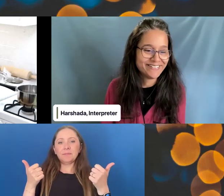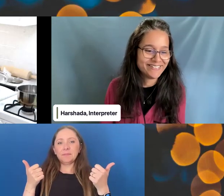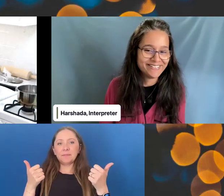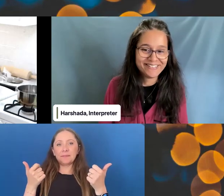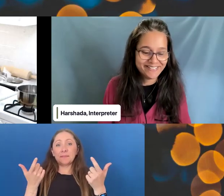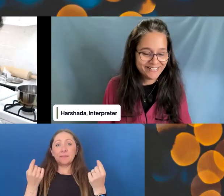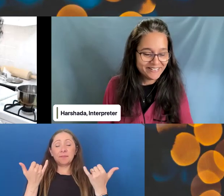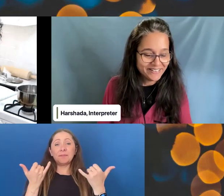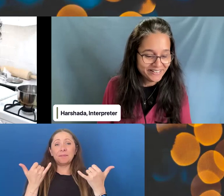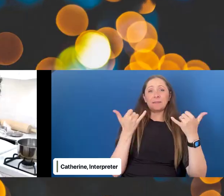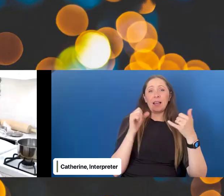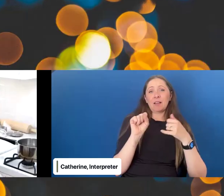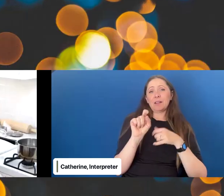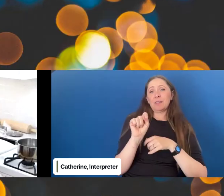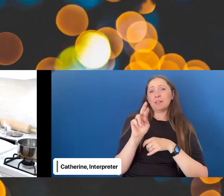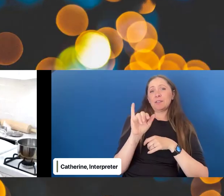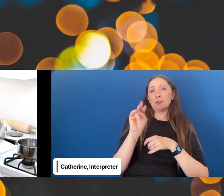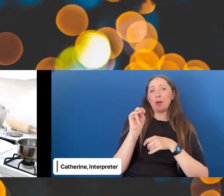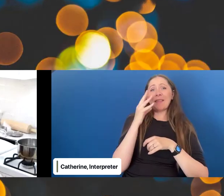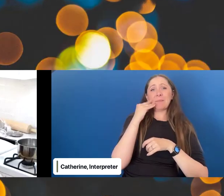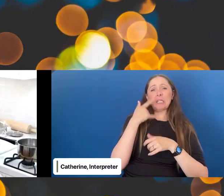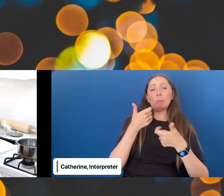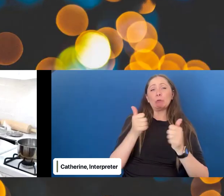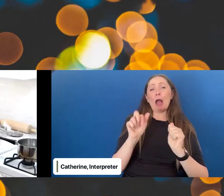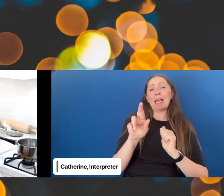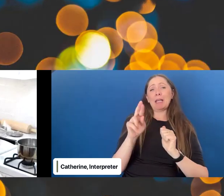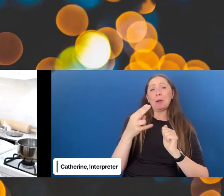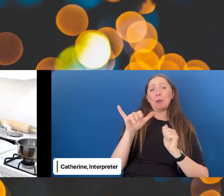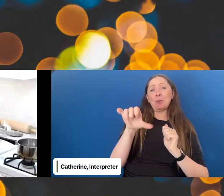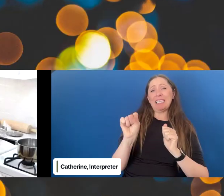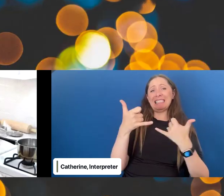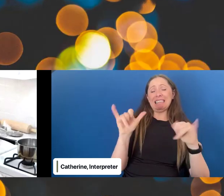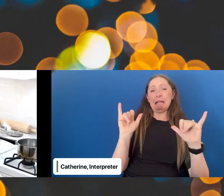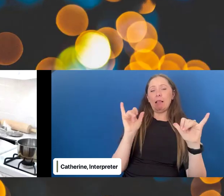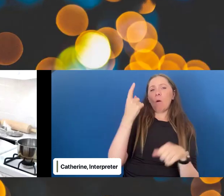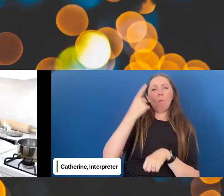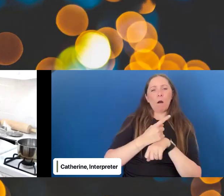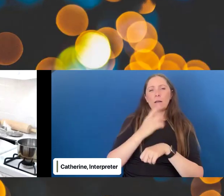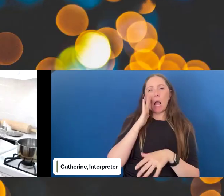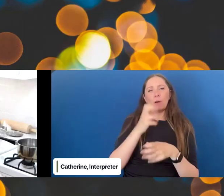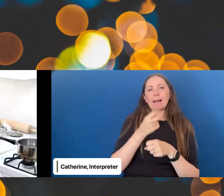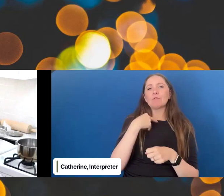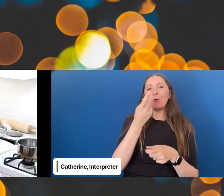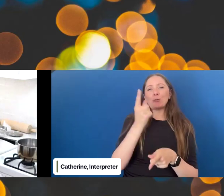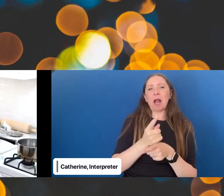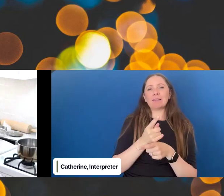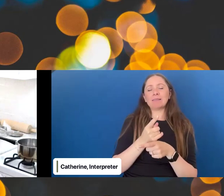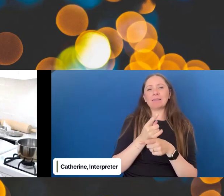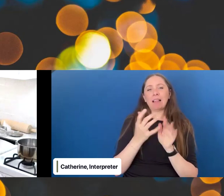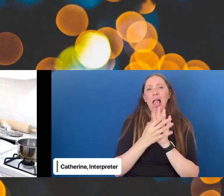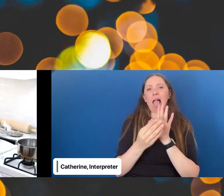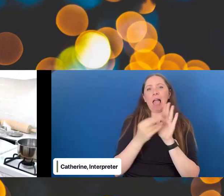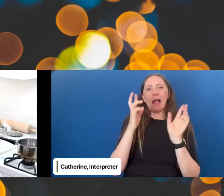the peaches. I'm still trying, Reese. I'm still trying. Um, one day I'll get it right. I hope y'all who saw him